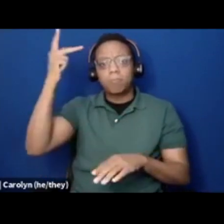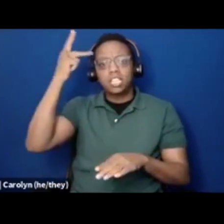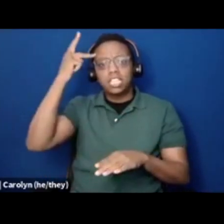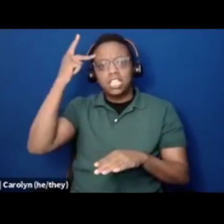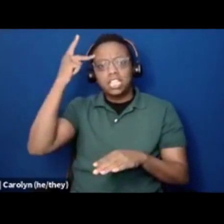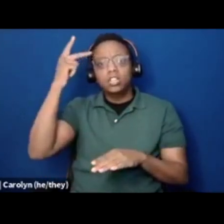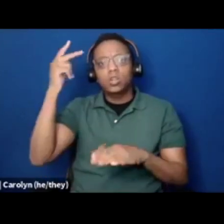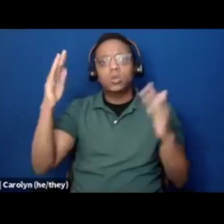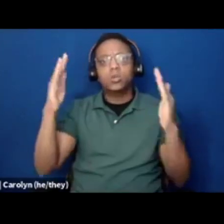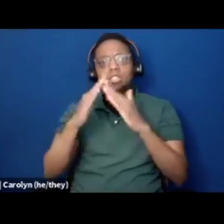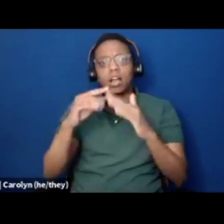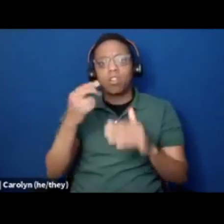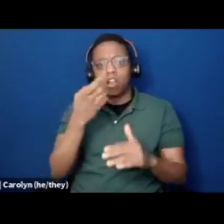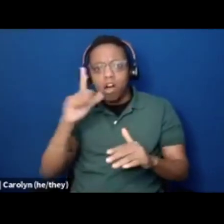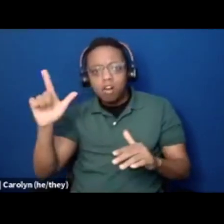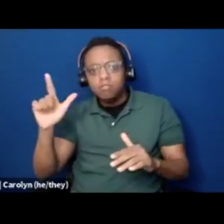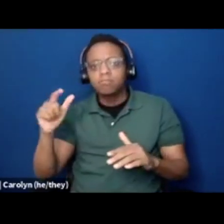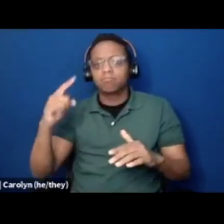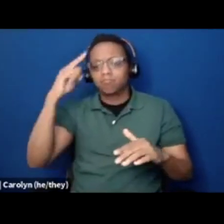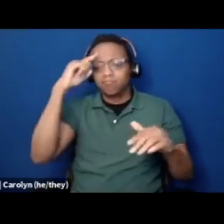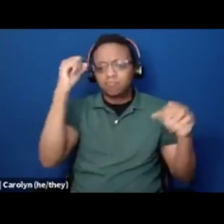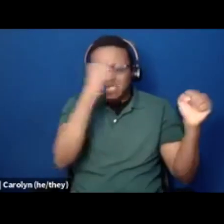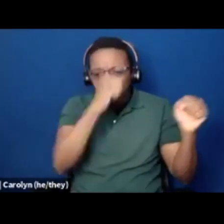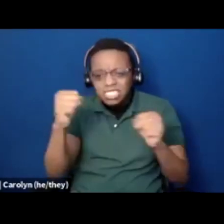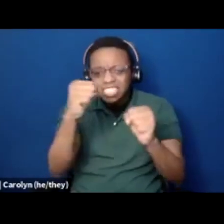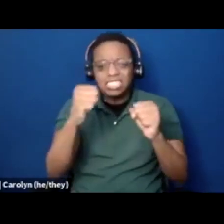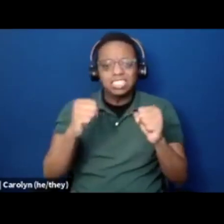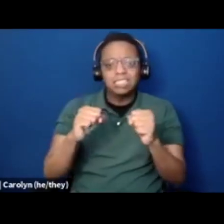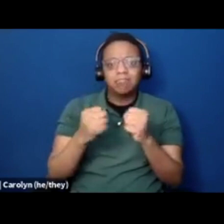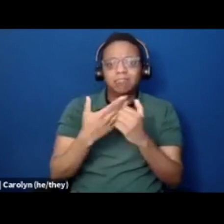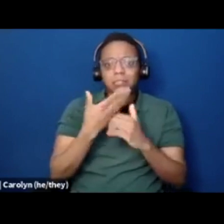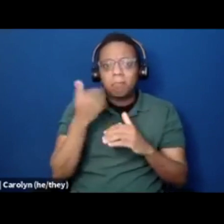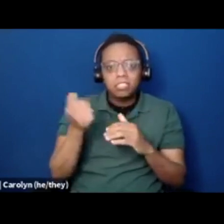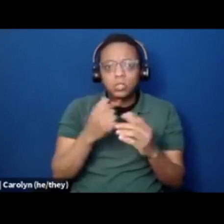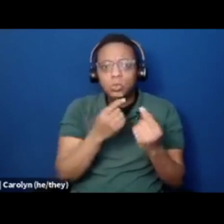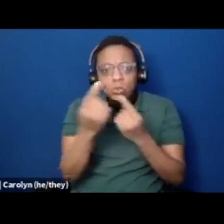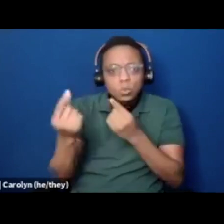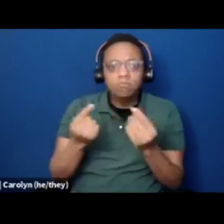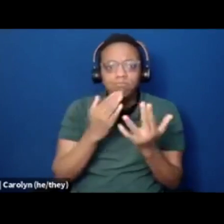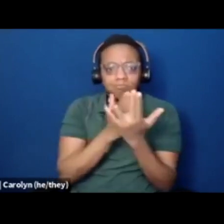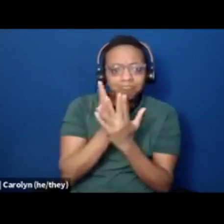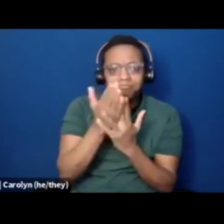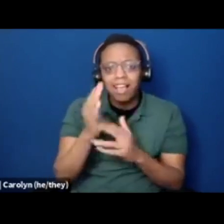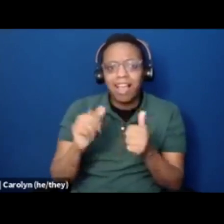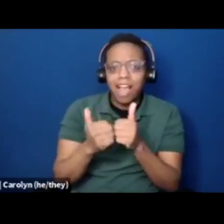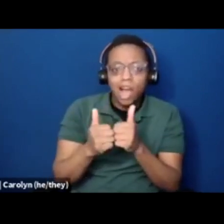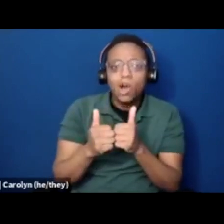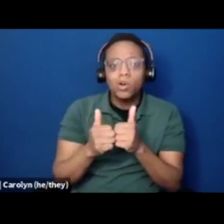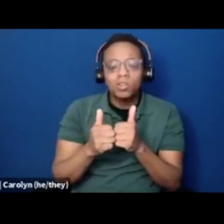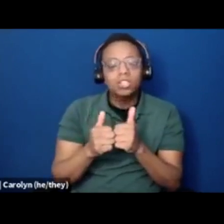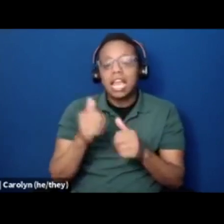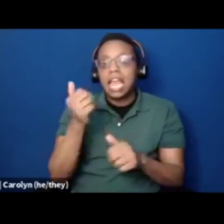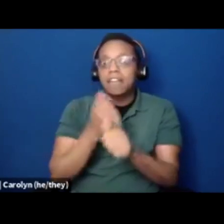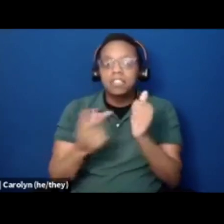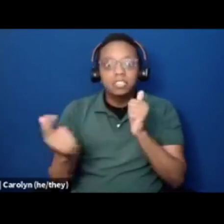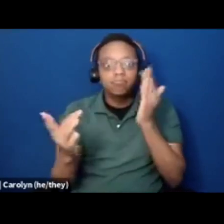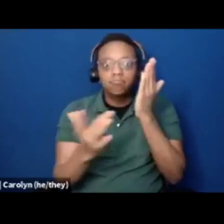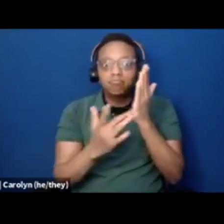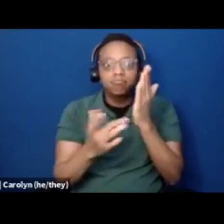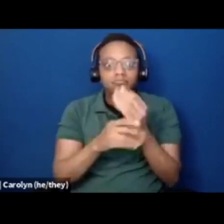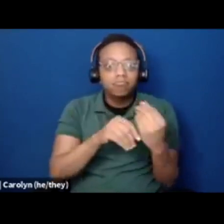you know, what's the best we can do. And at this point, everything is just virtual. So, you know, we've been sending